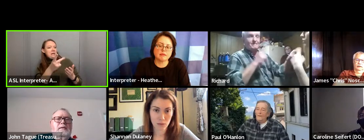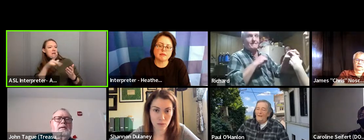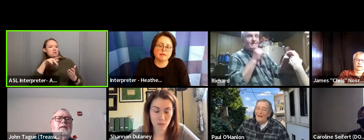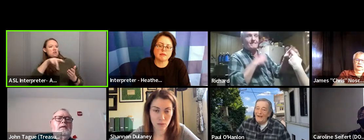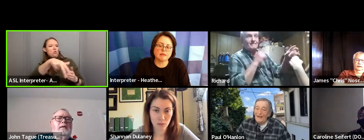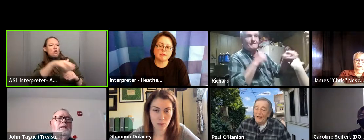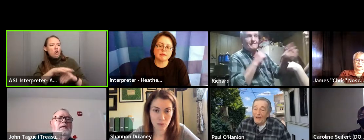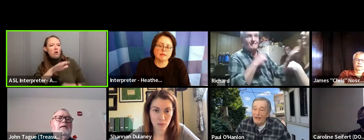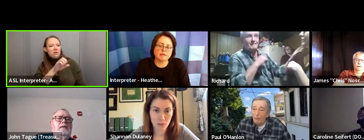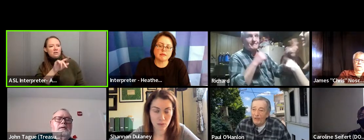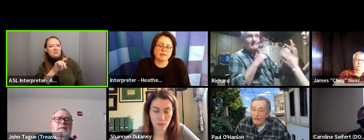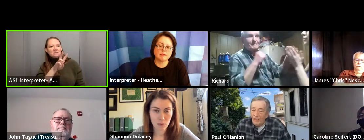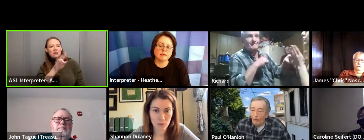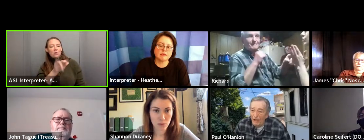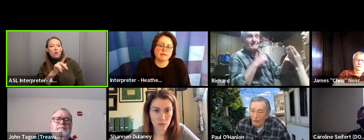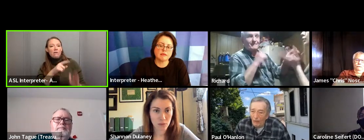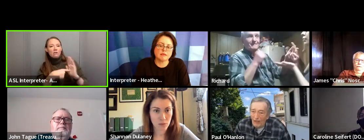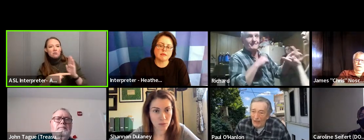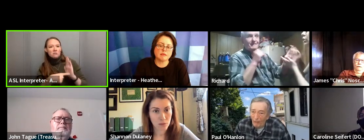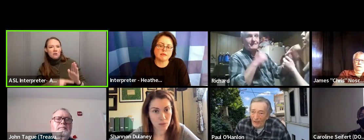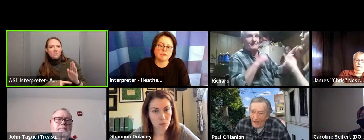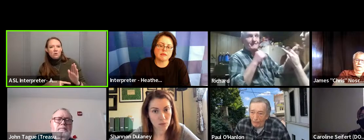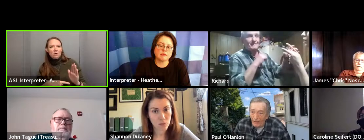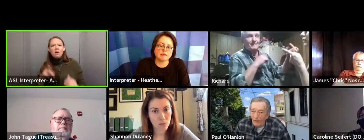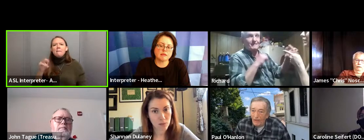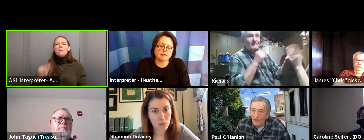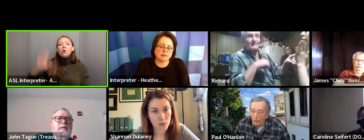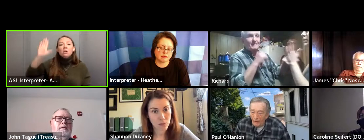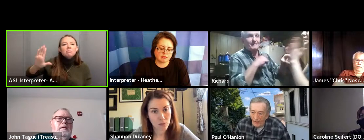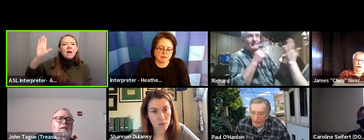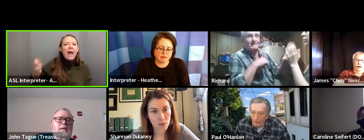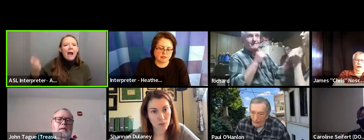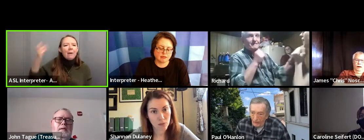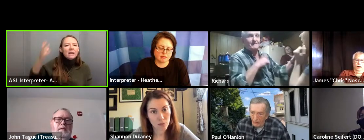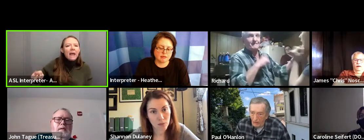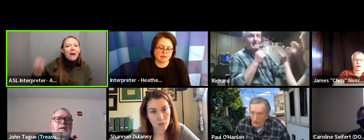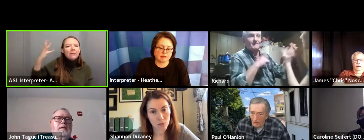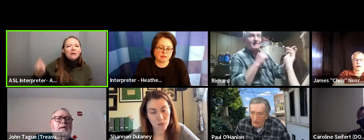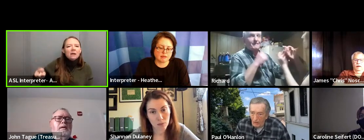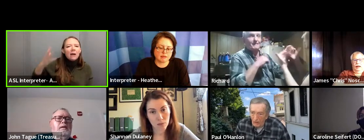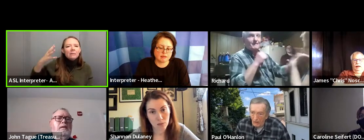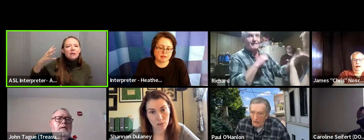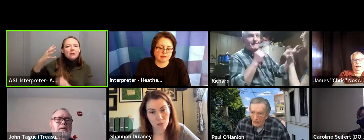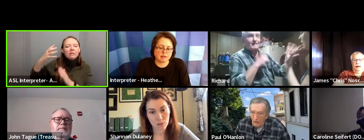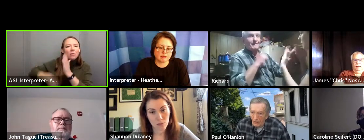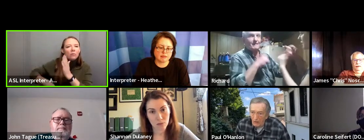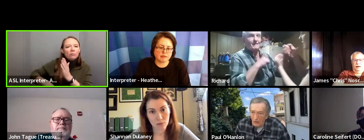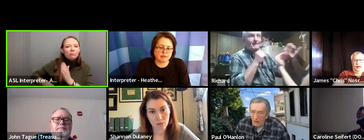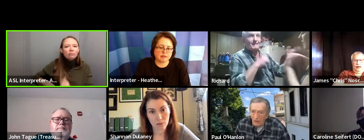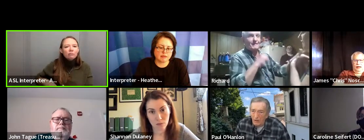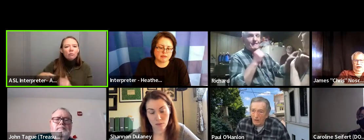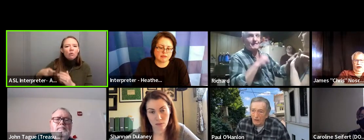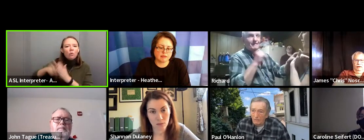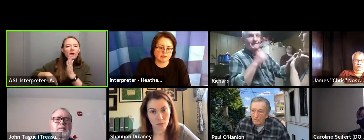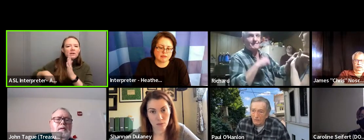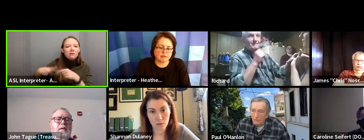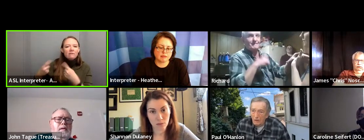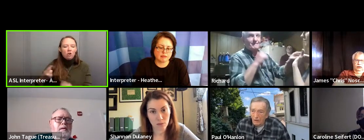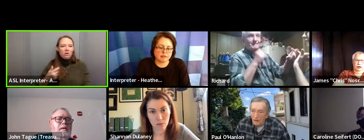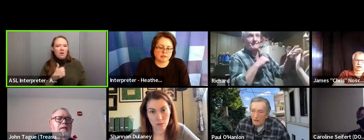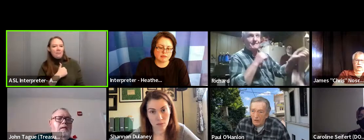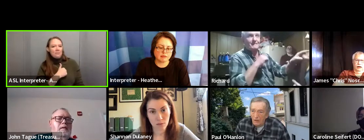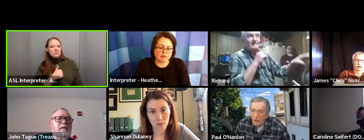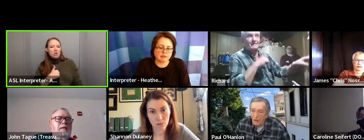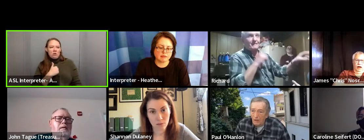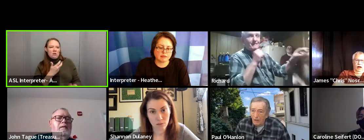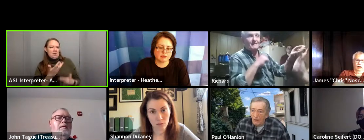example. That requires how many have they? How many have they? I am sorry, I don't